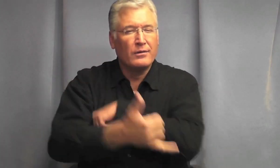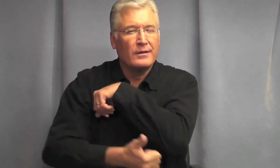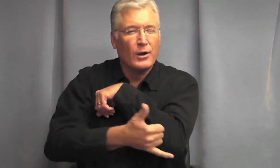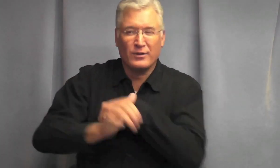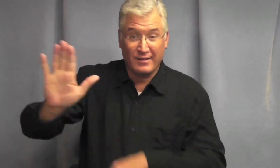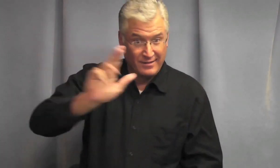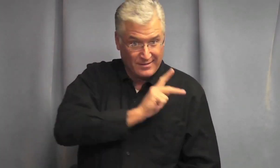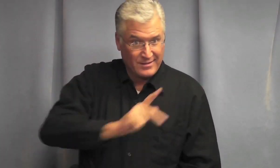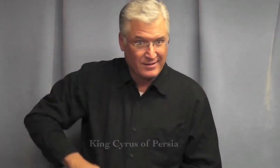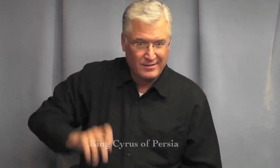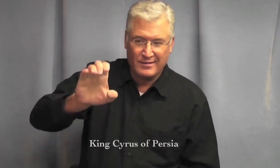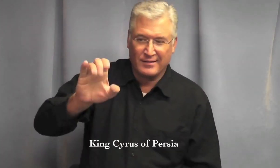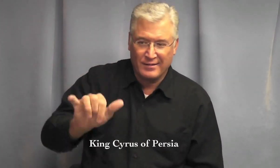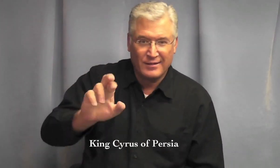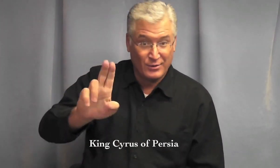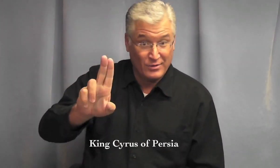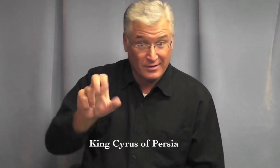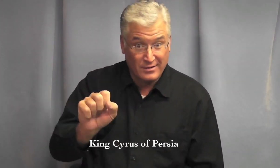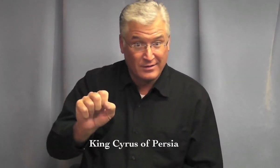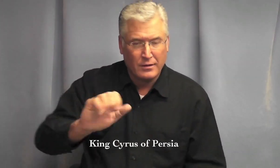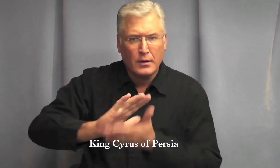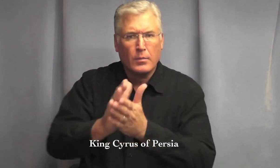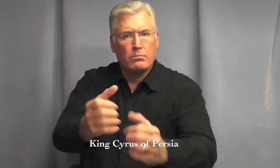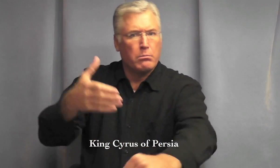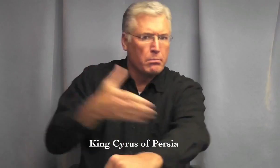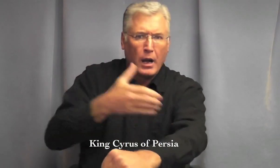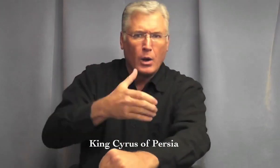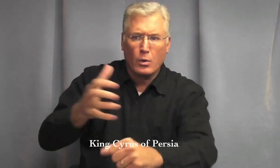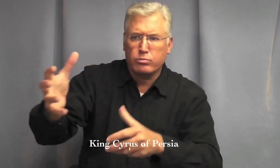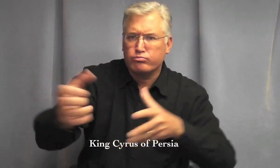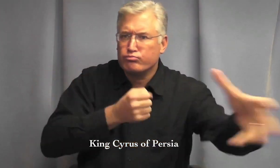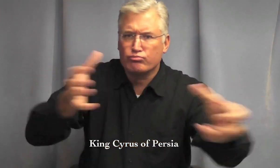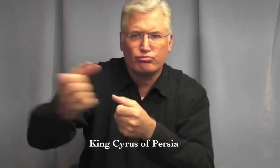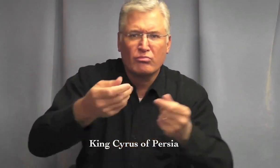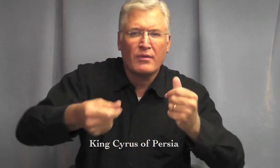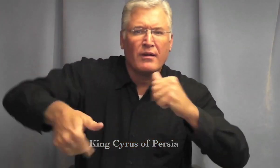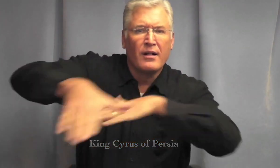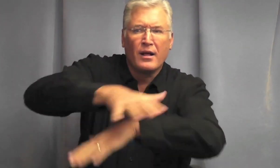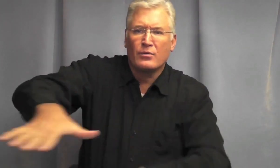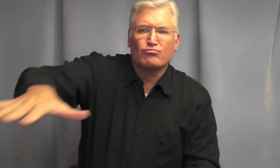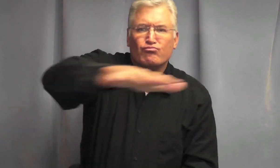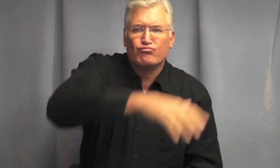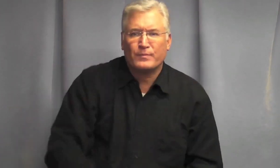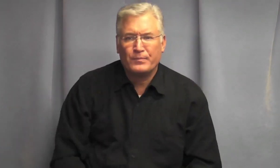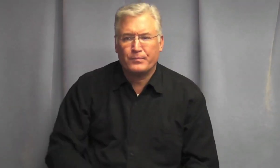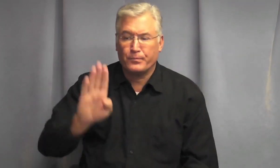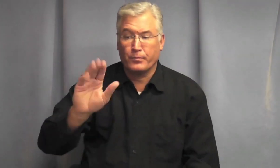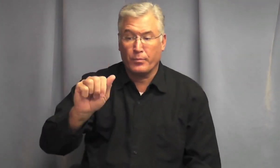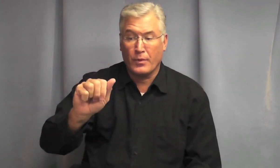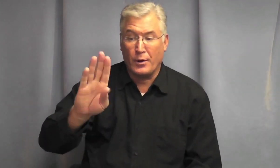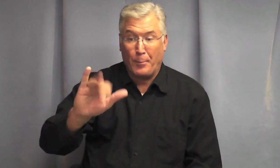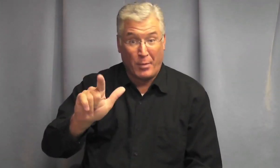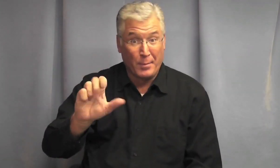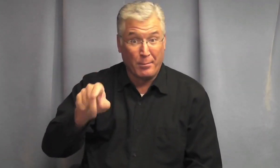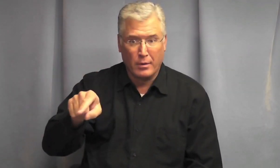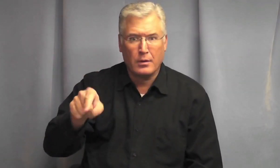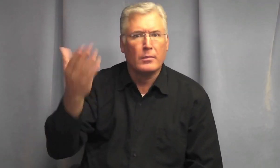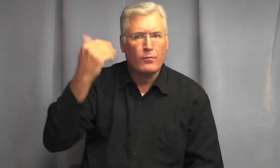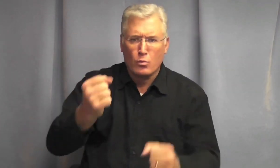Persia, it was another country that King Cyrus, he was the king of Persia. He was very powerful and had lots of land that he had taken over.